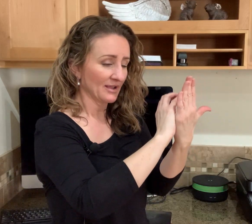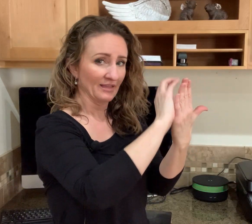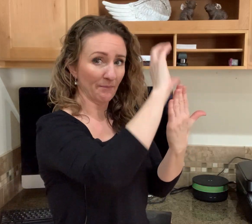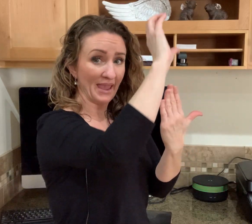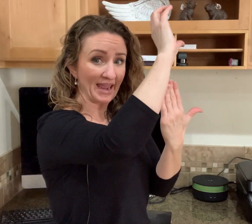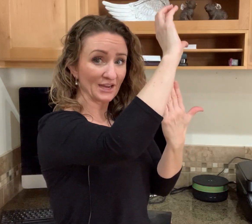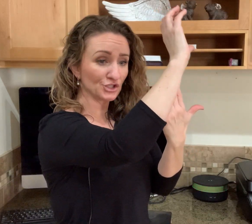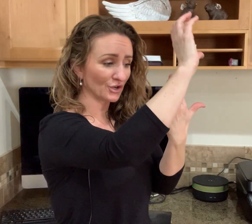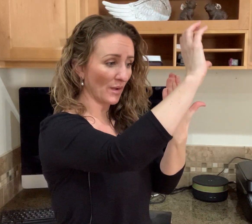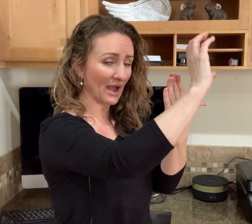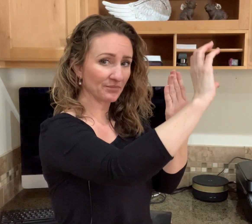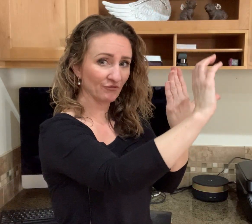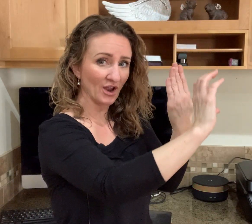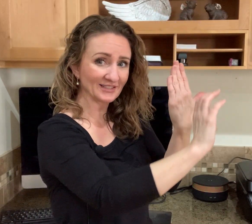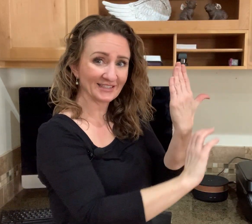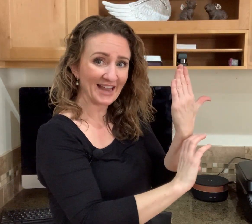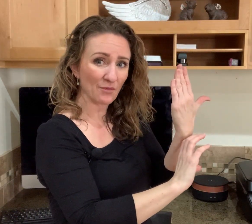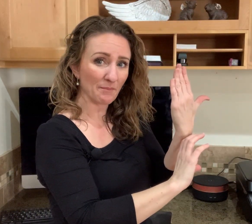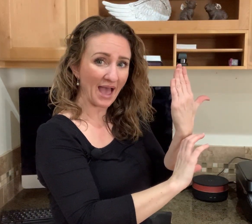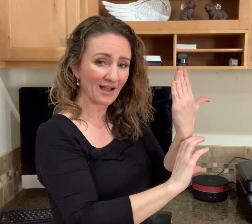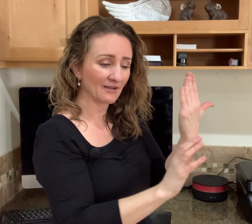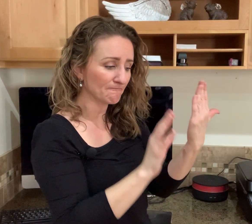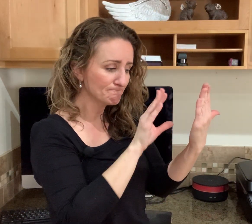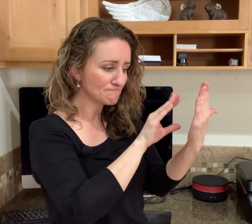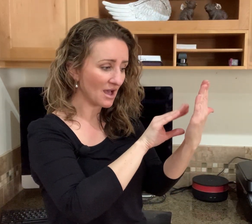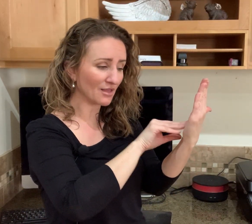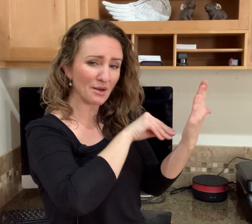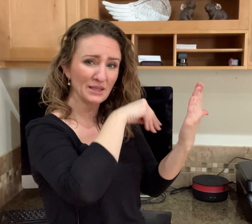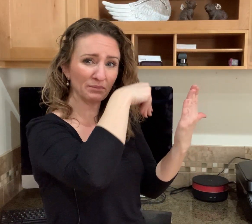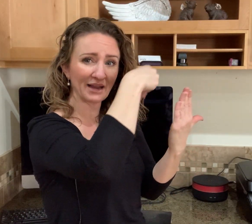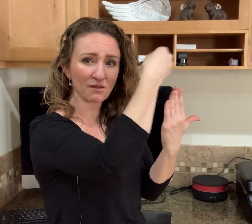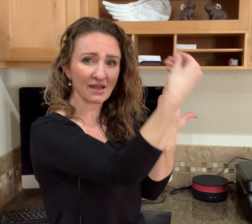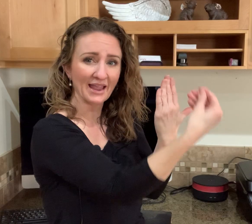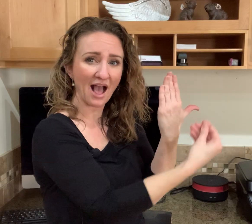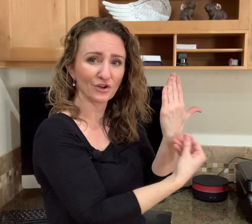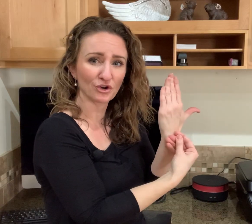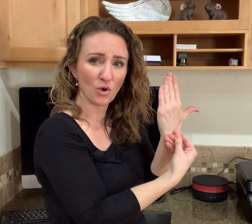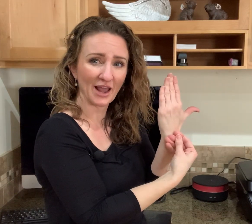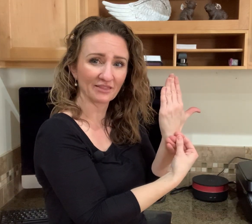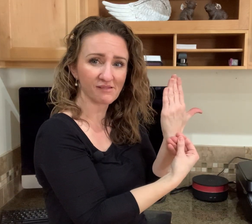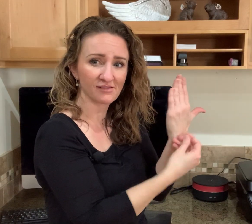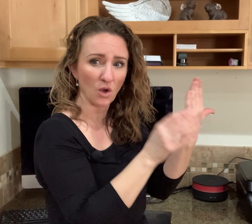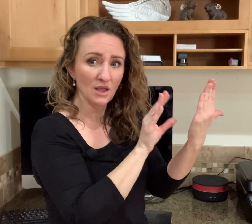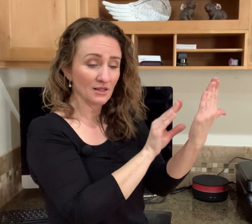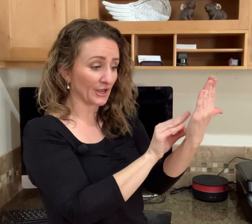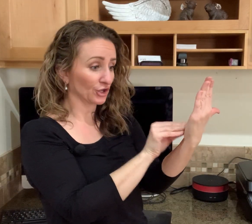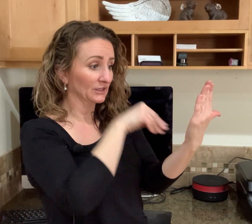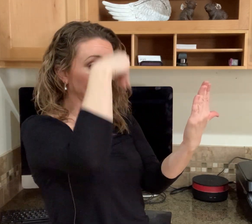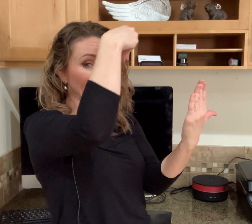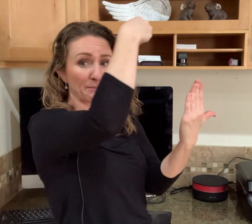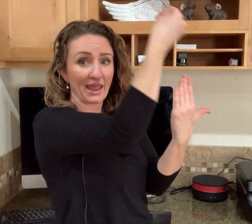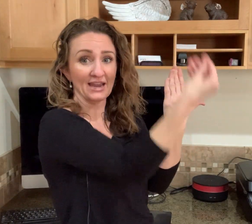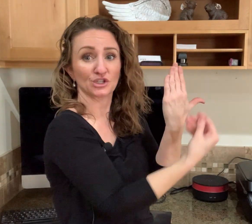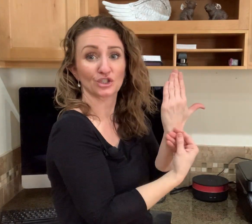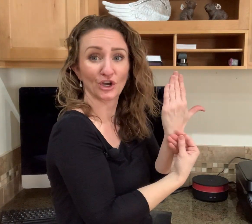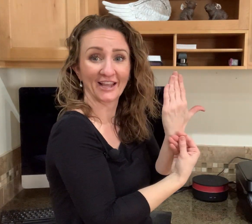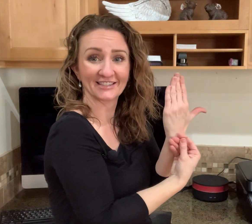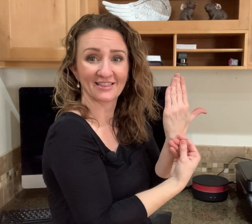the page going up the front and down the back. A lot of people now sign calendar more like this though, like you're lifting a page and turning it to the